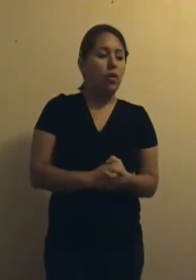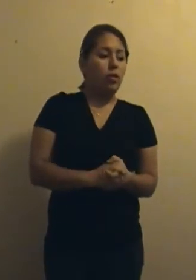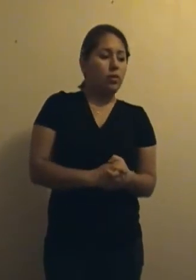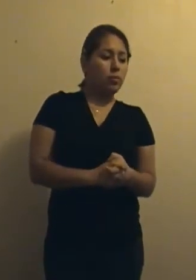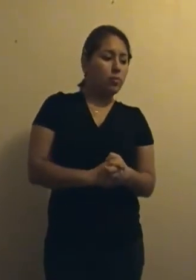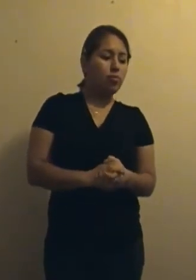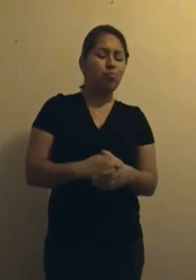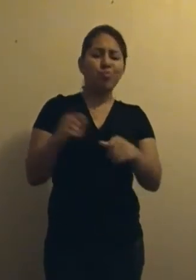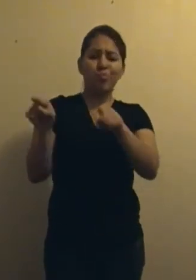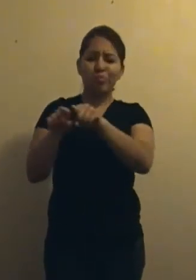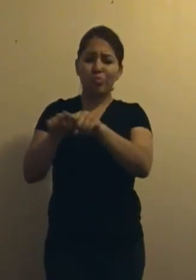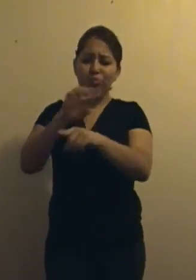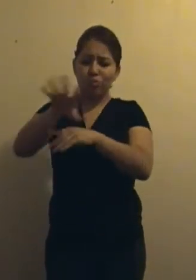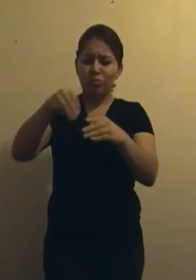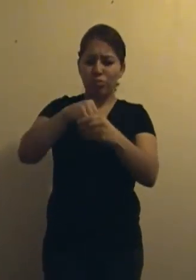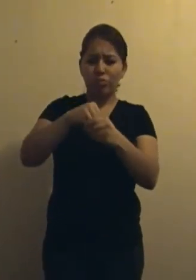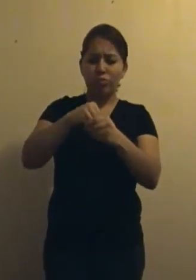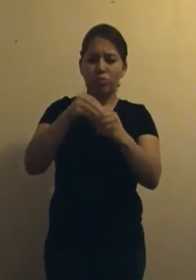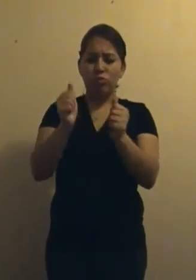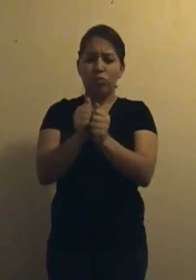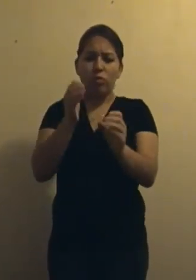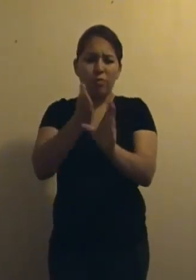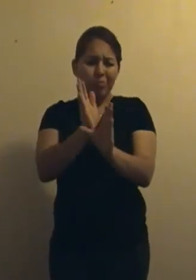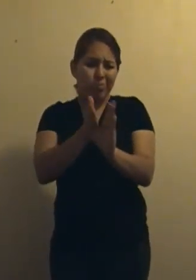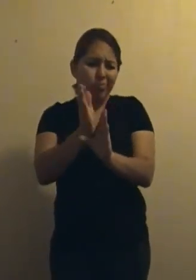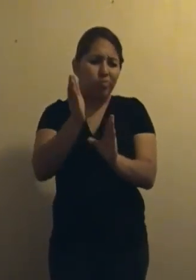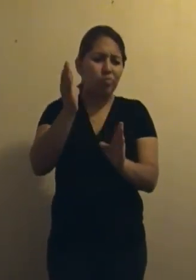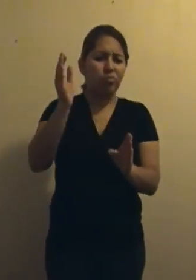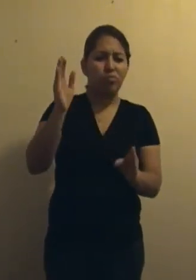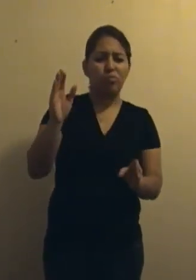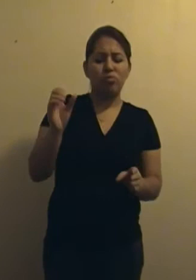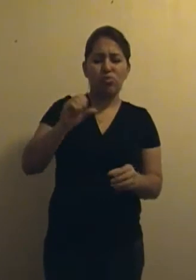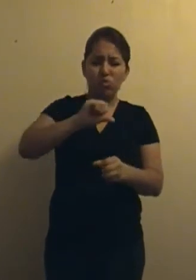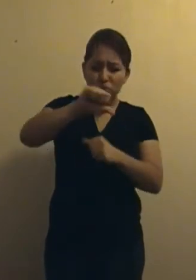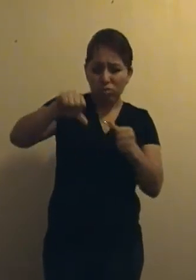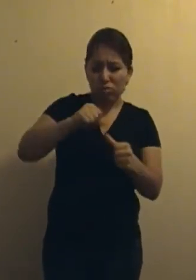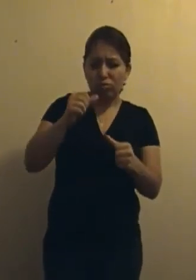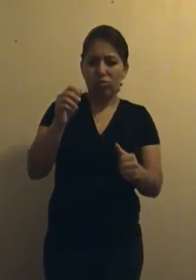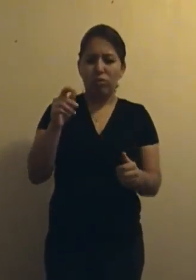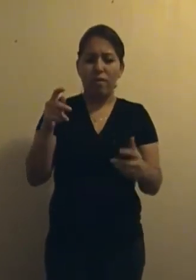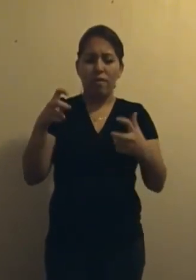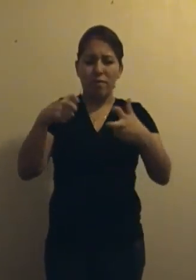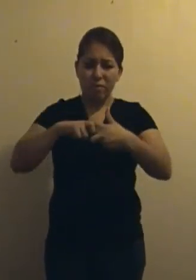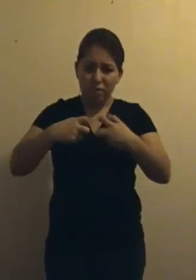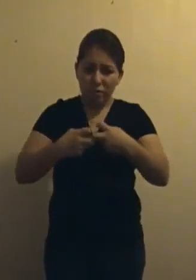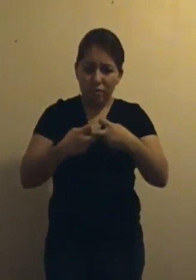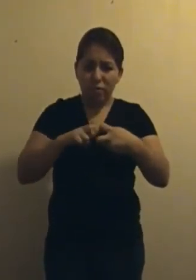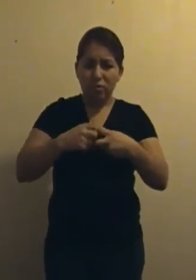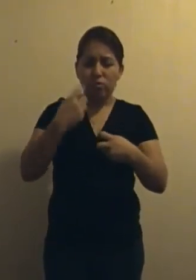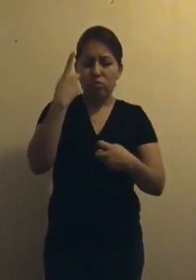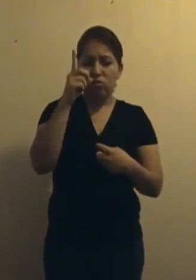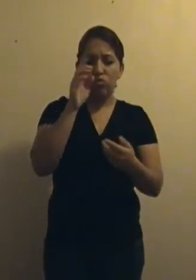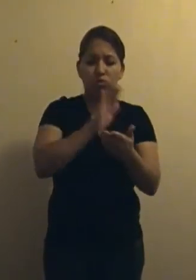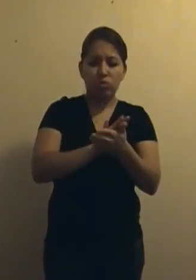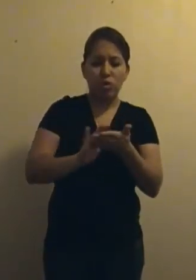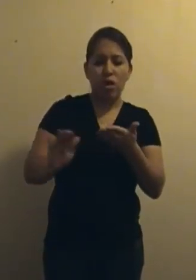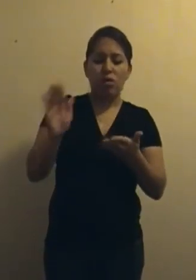psychology, sociology, biology, physics, any of the courses on the college level. And you could even try this with high